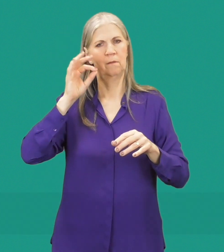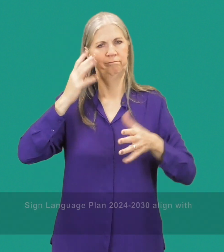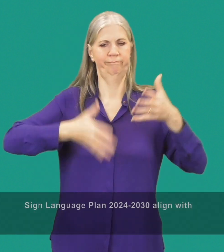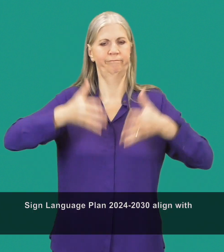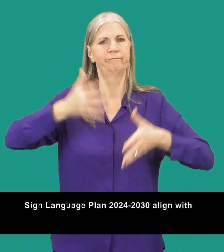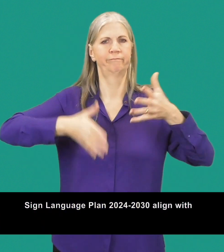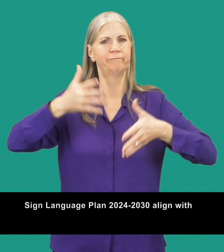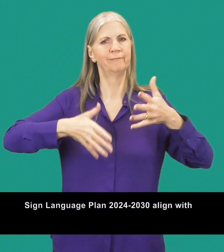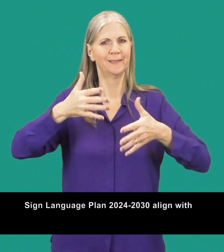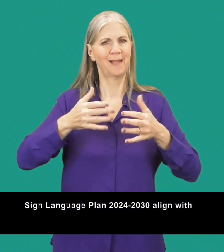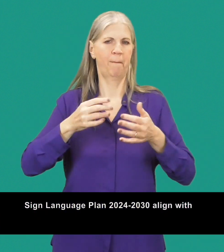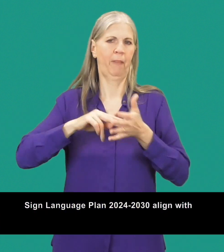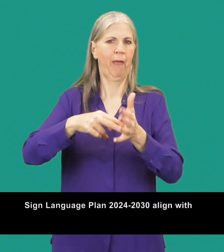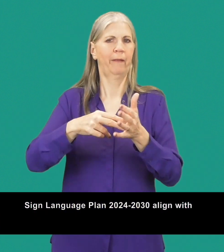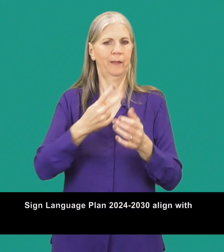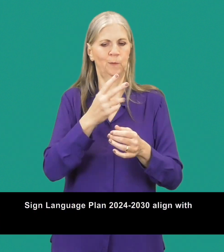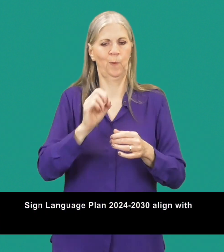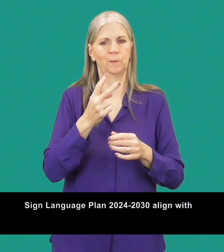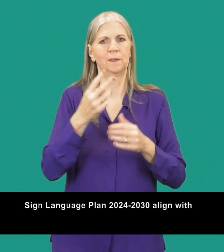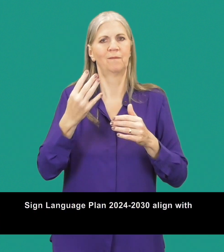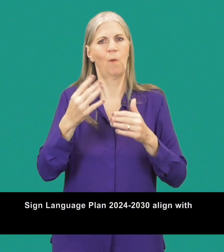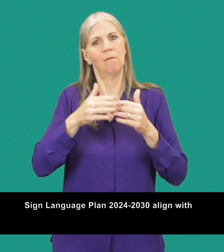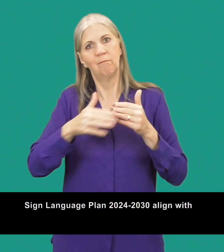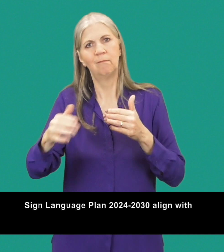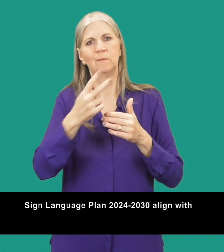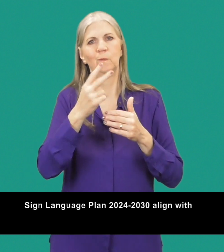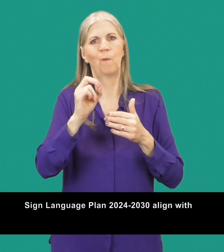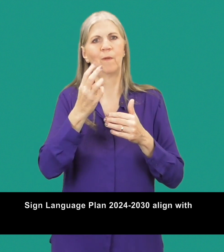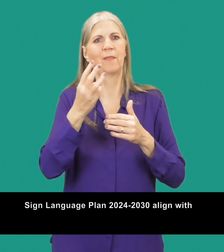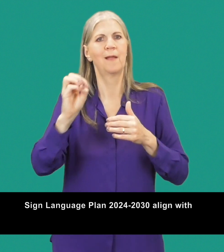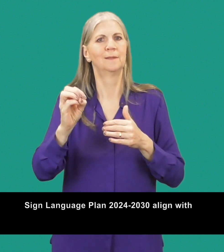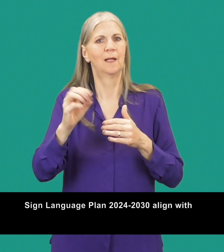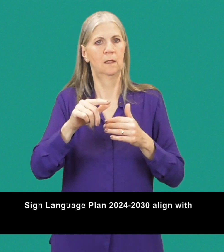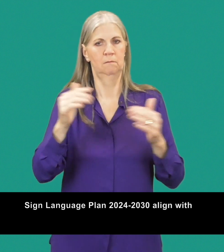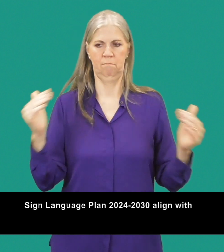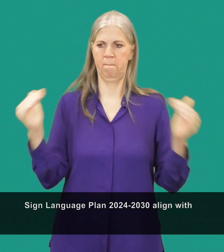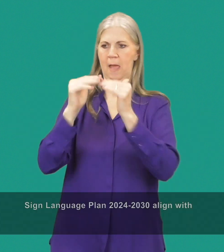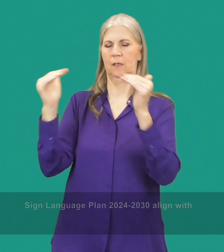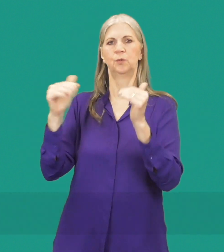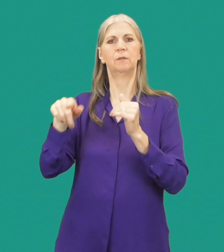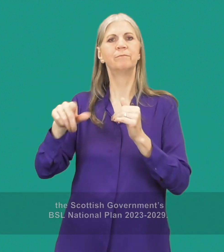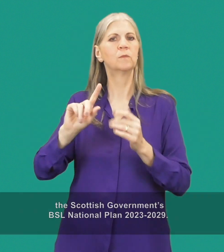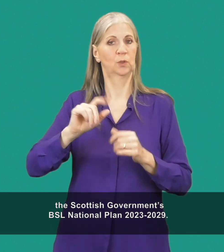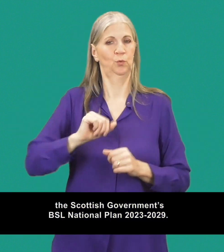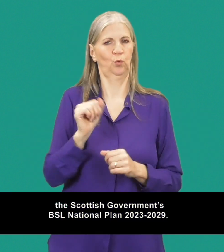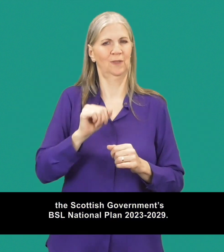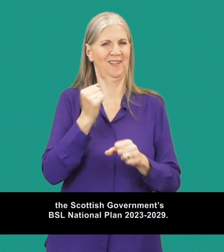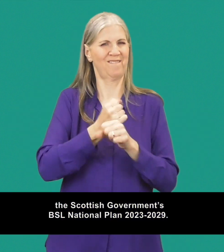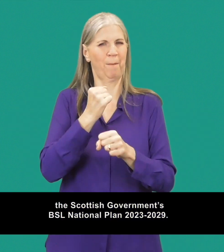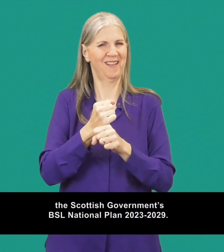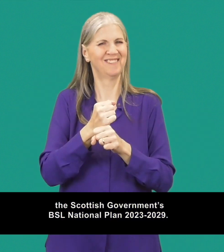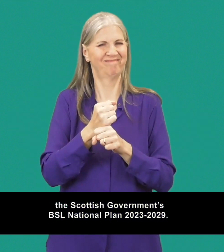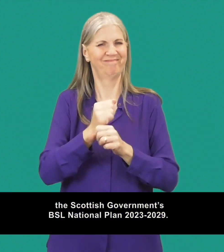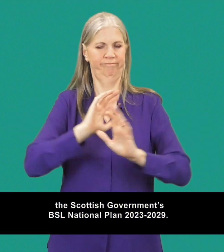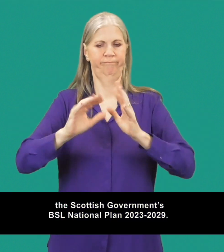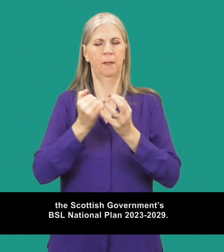2024 to 2030 align with the Scottish Government's BSL National Plan 2023